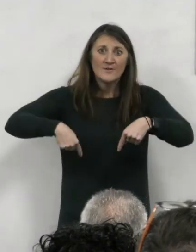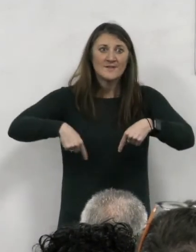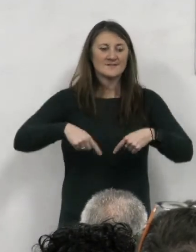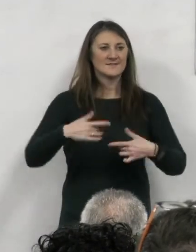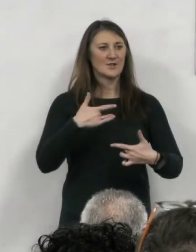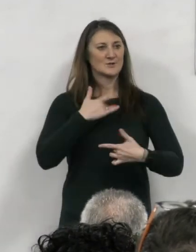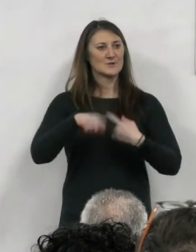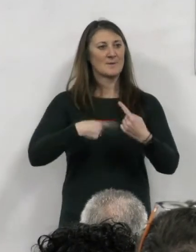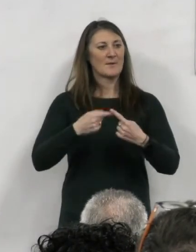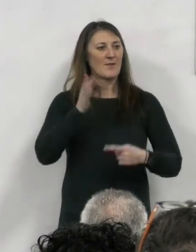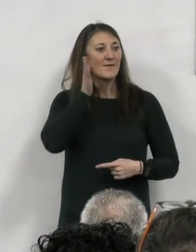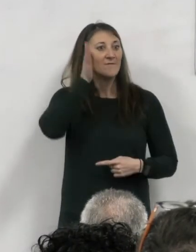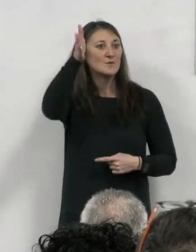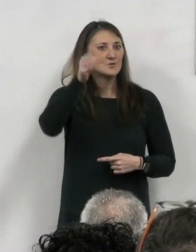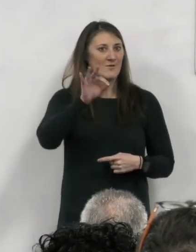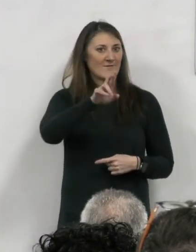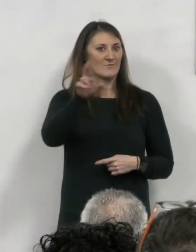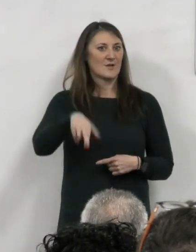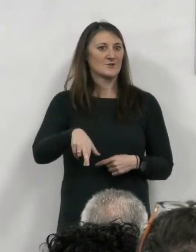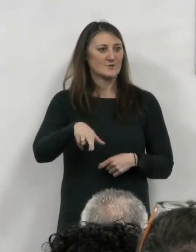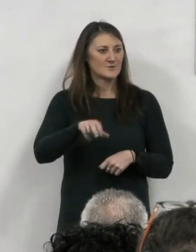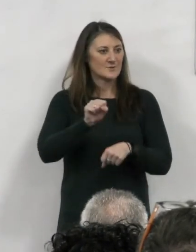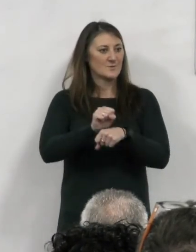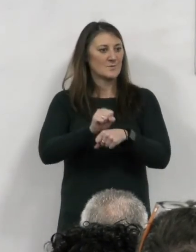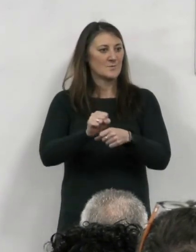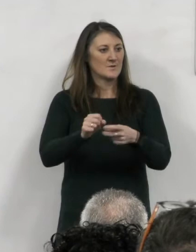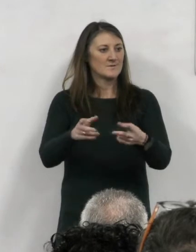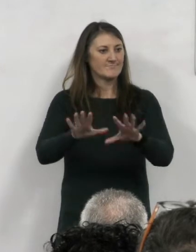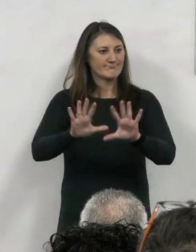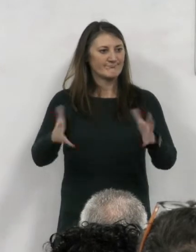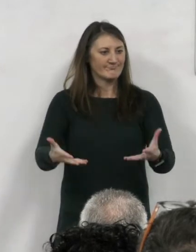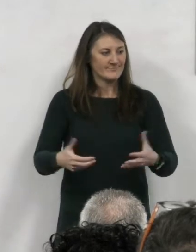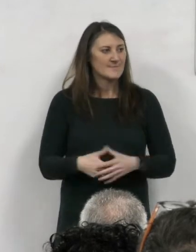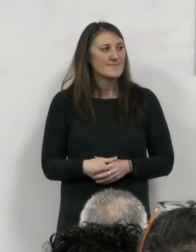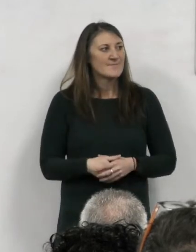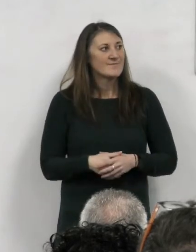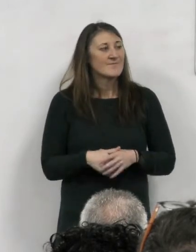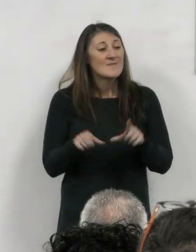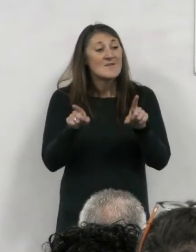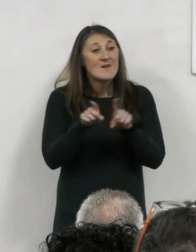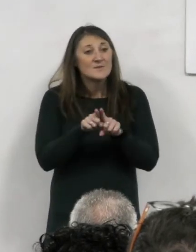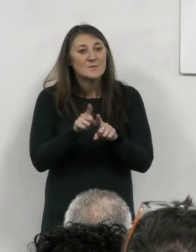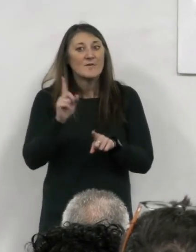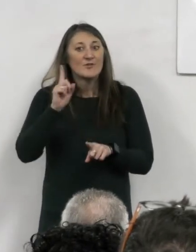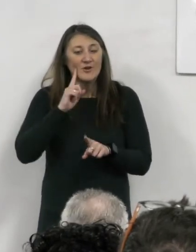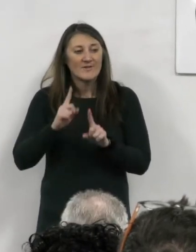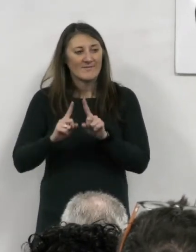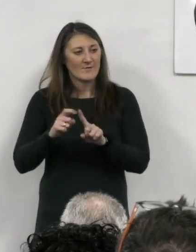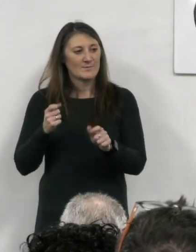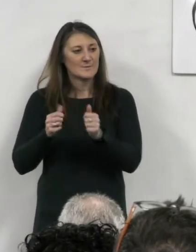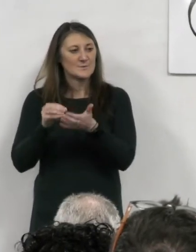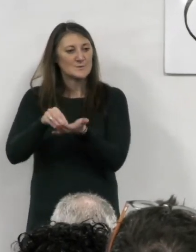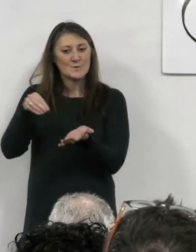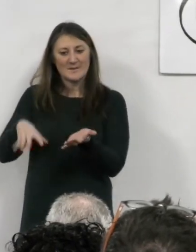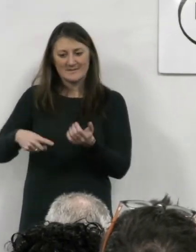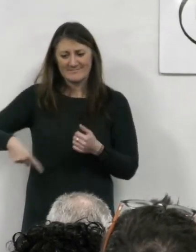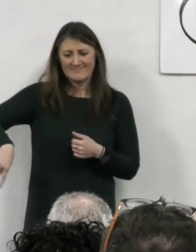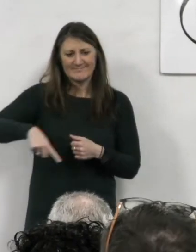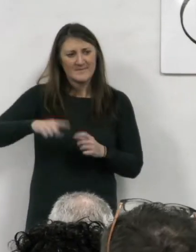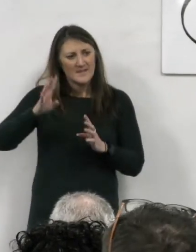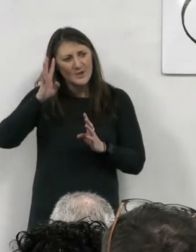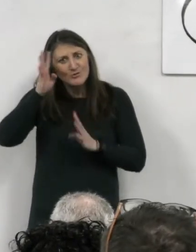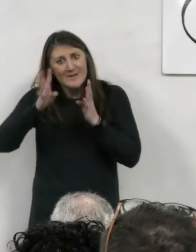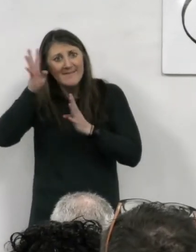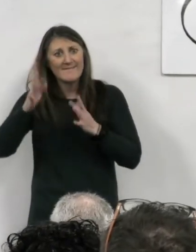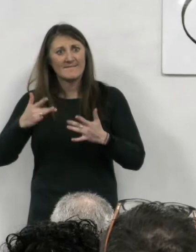the future workforce of Rochester. And most importantly, we've heard from students, students who are creative, who